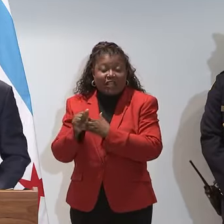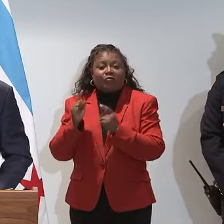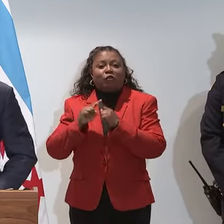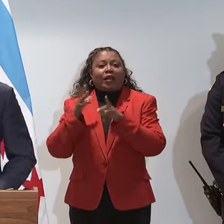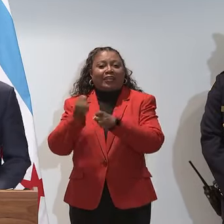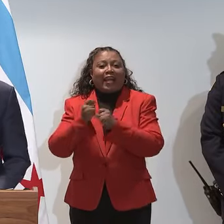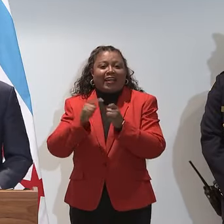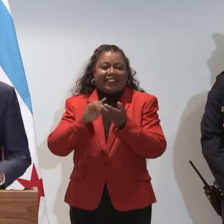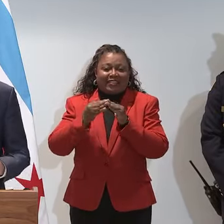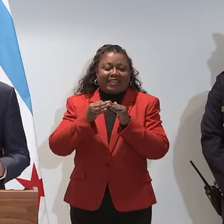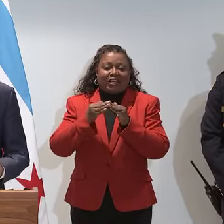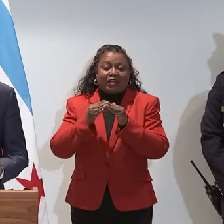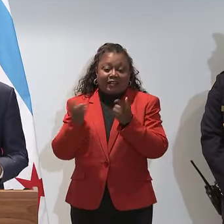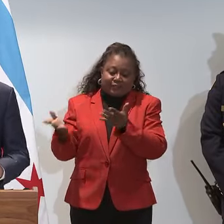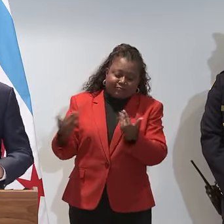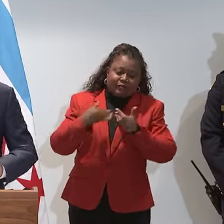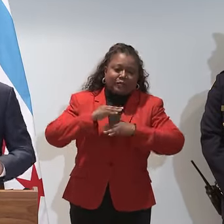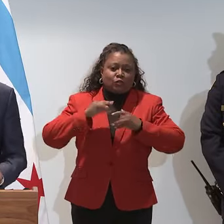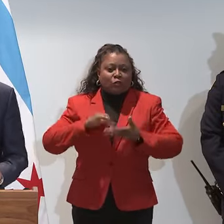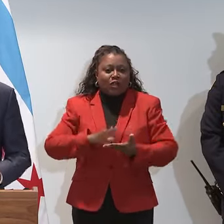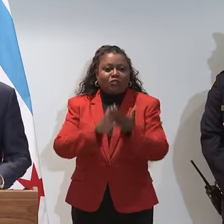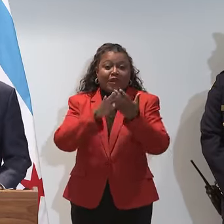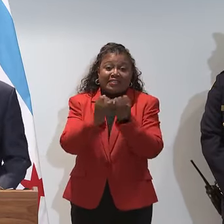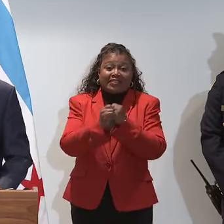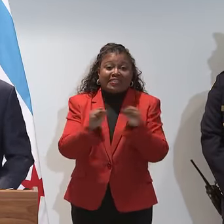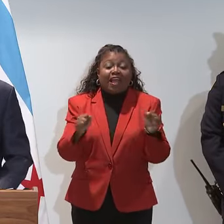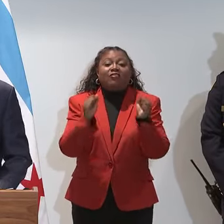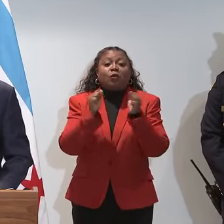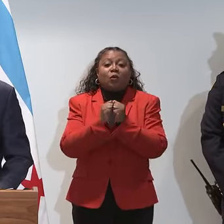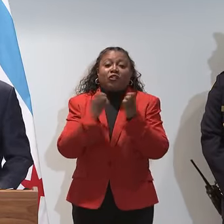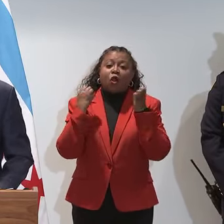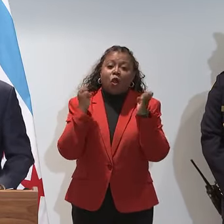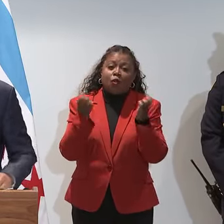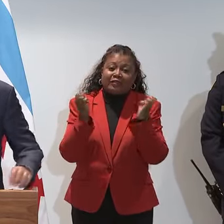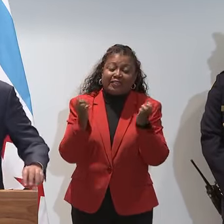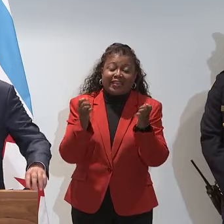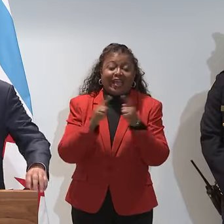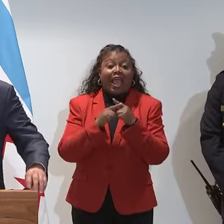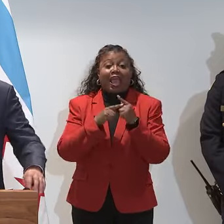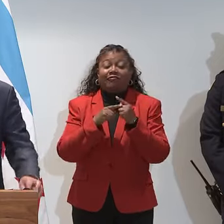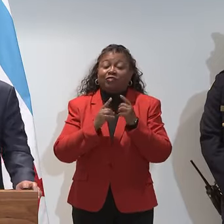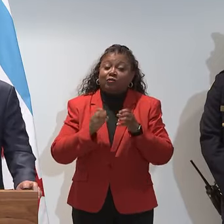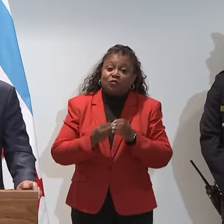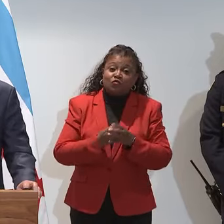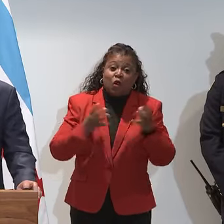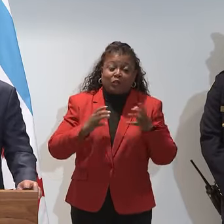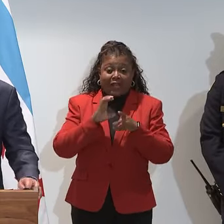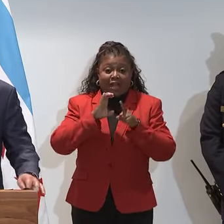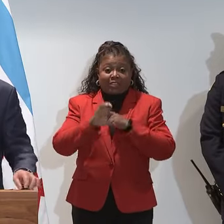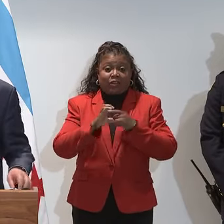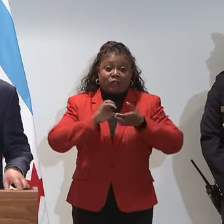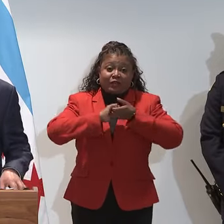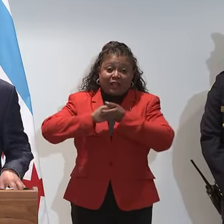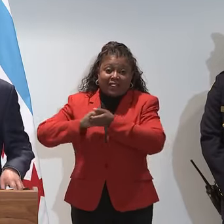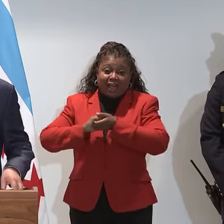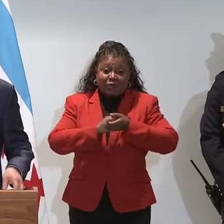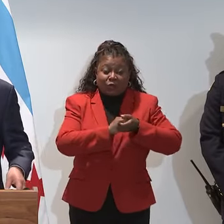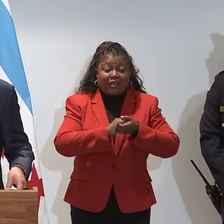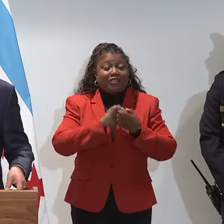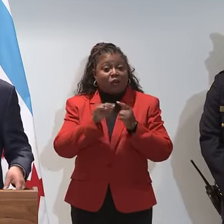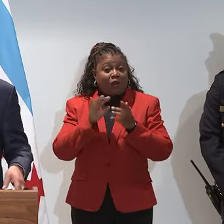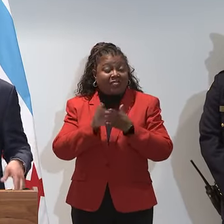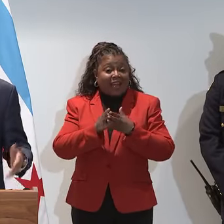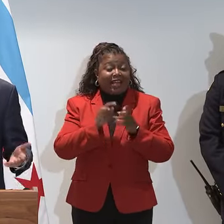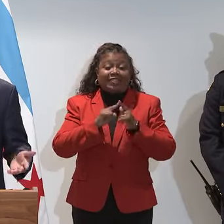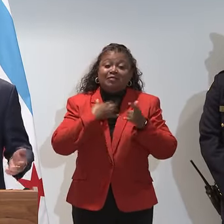for getting the city to the table to address safety with urgency, and for fostering a culture of collaboration. And on